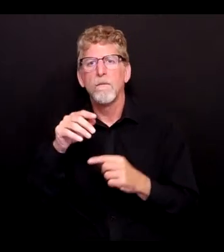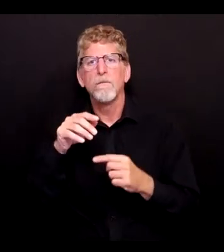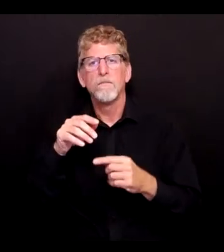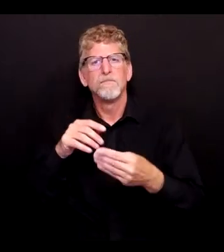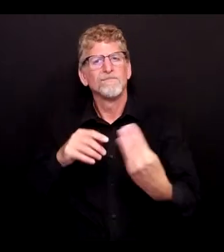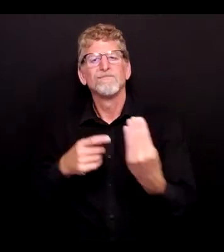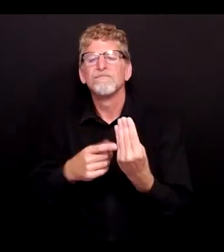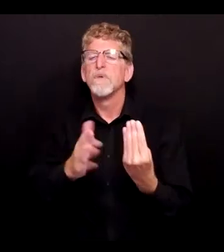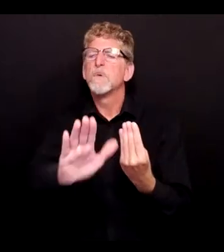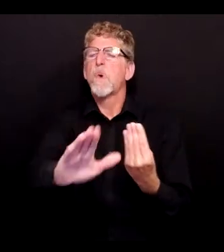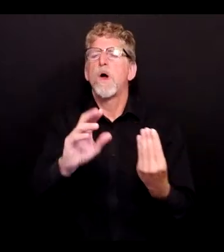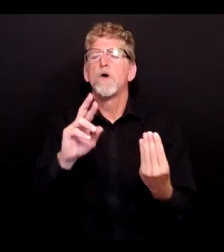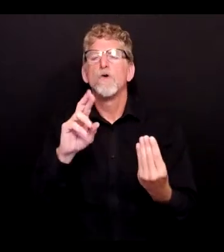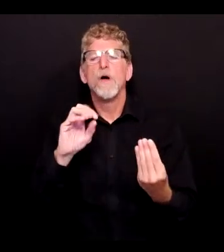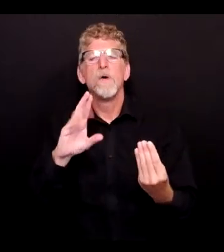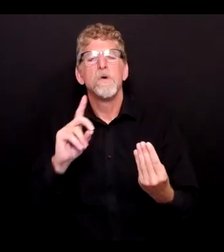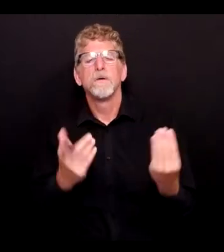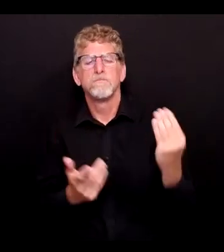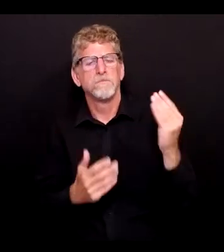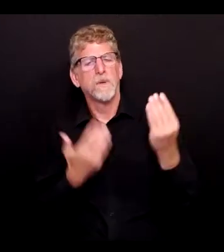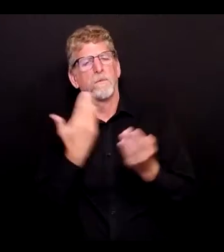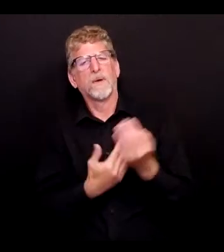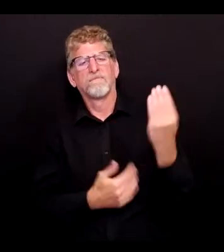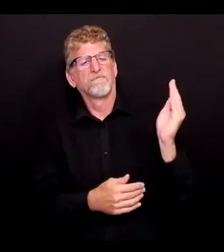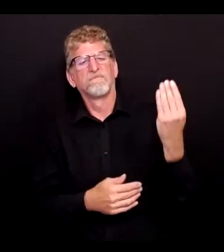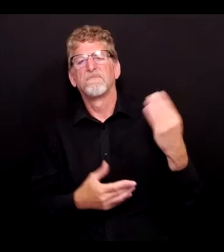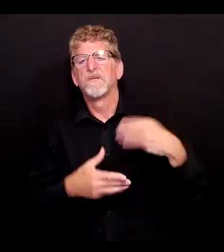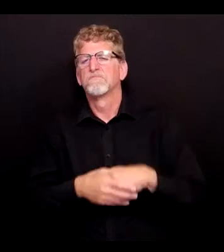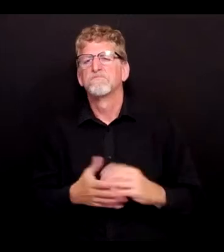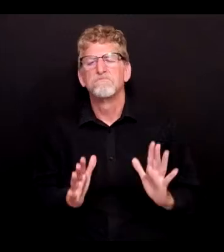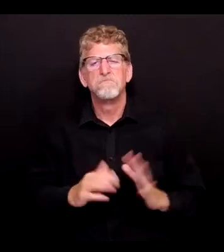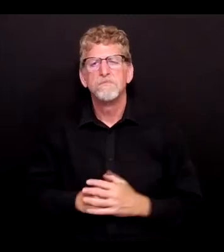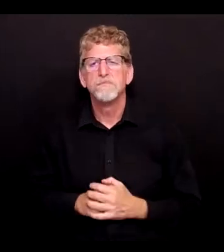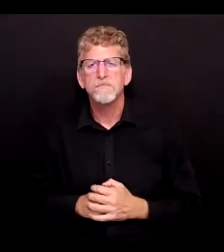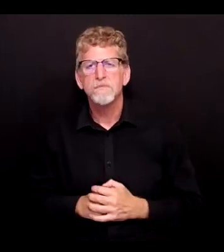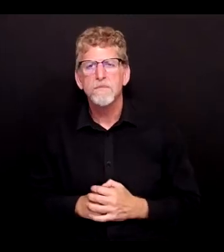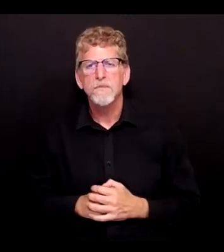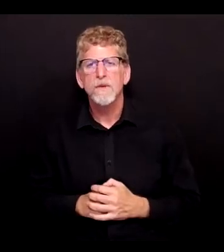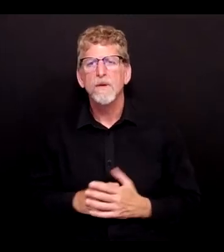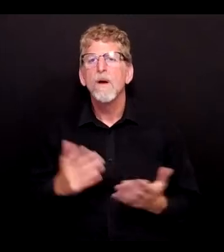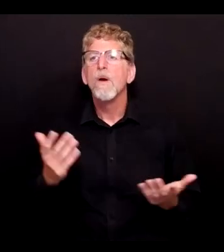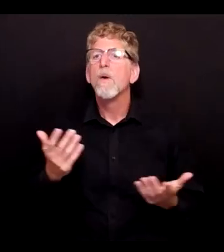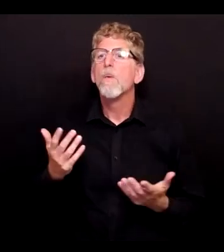great. And also, what happens if someone loses it?